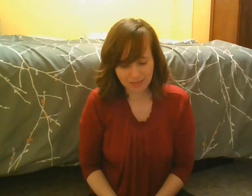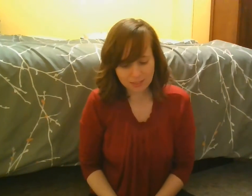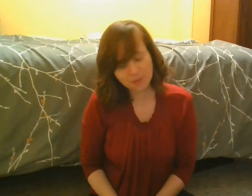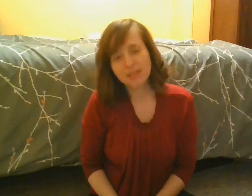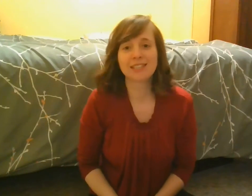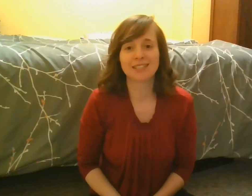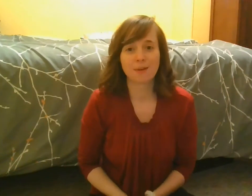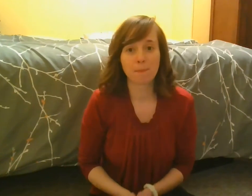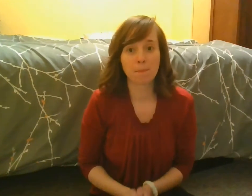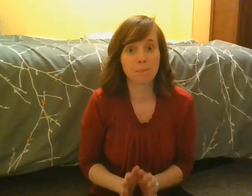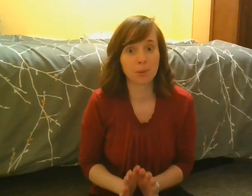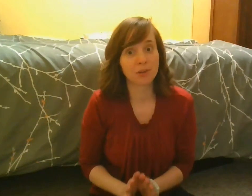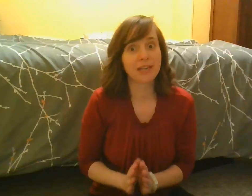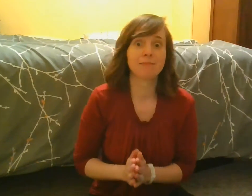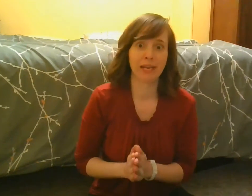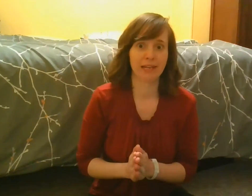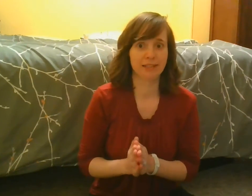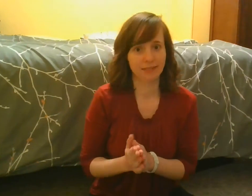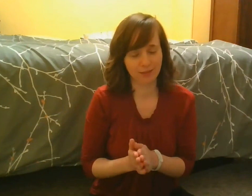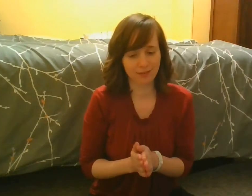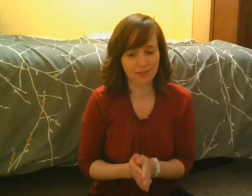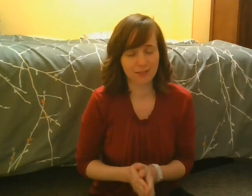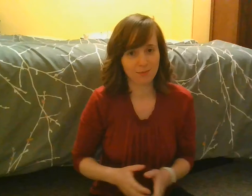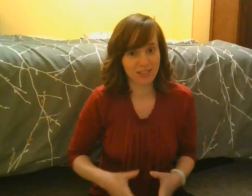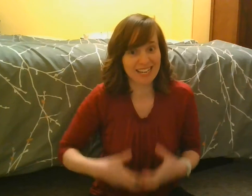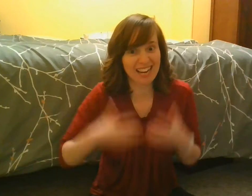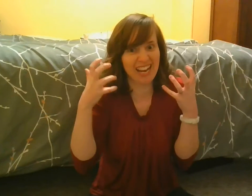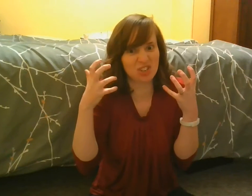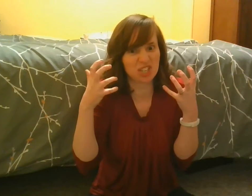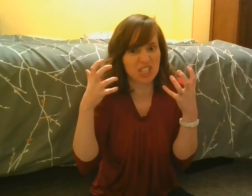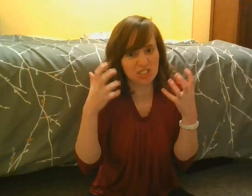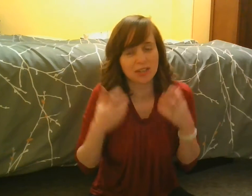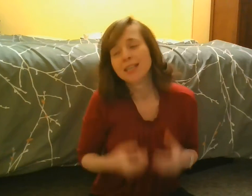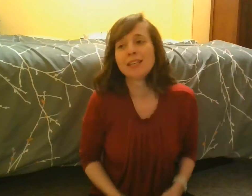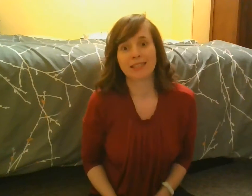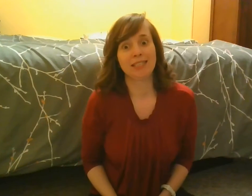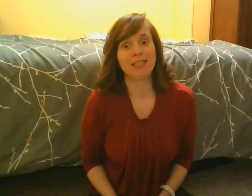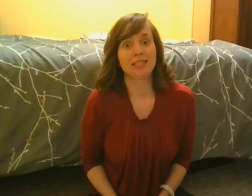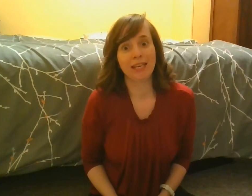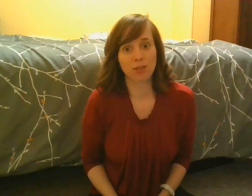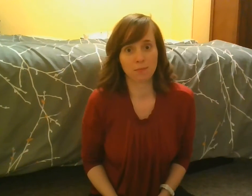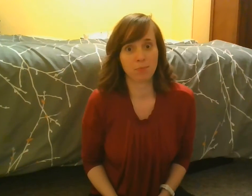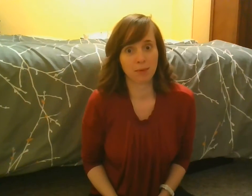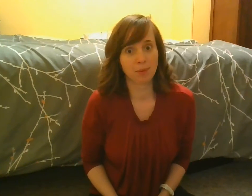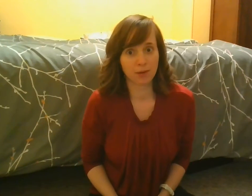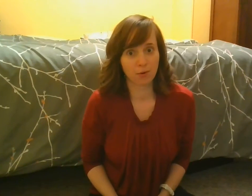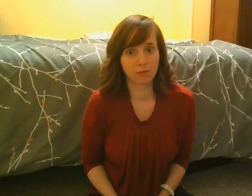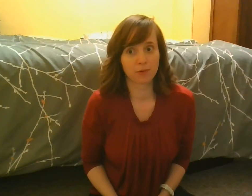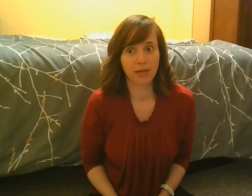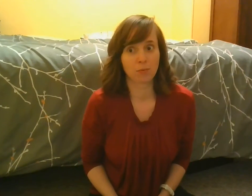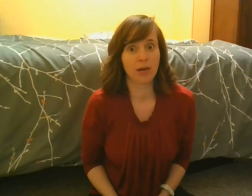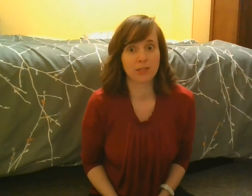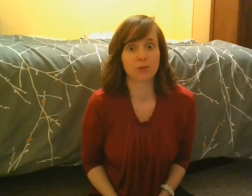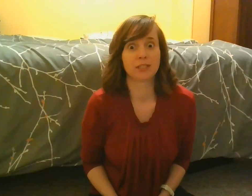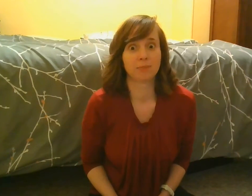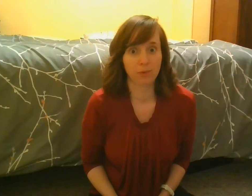Next one is burning mad. Now, we had anger here. This is like you're bubbling over, like ready to